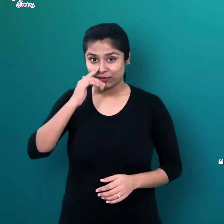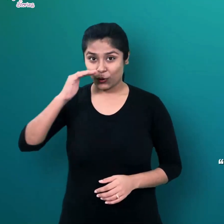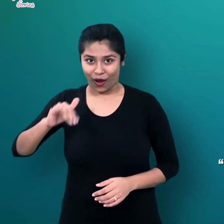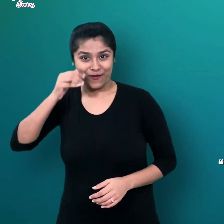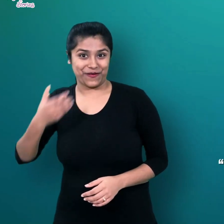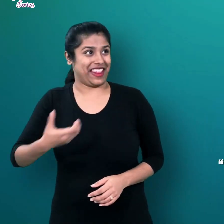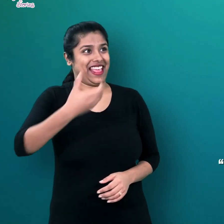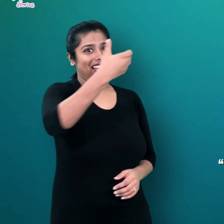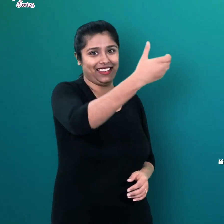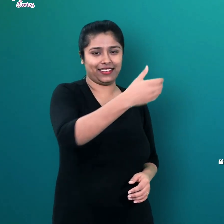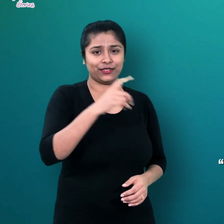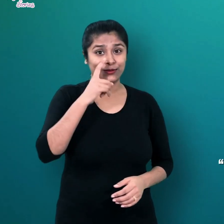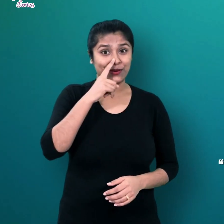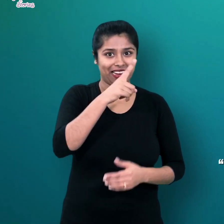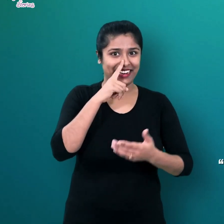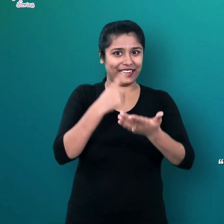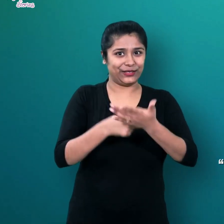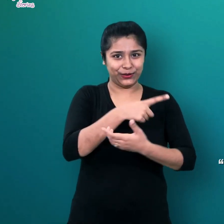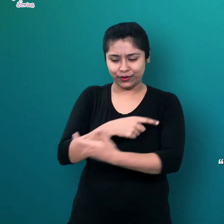I've locked my phone with a password, she said.